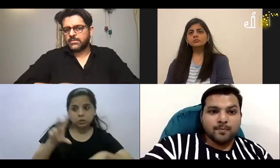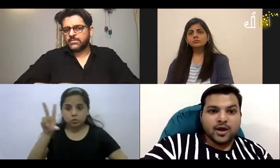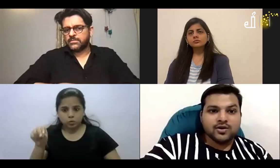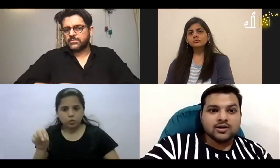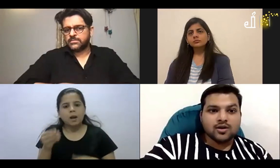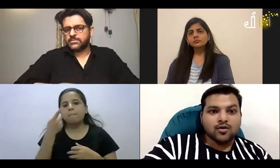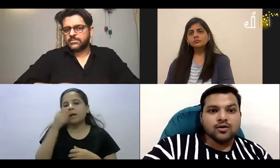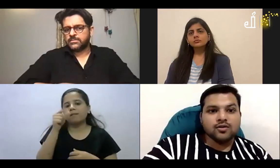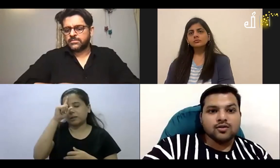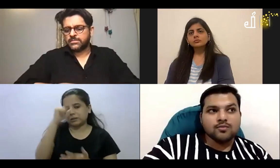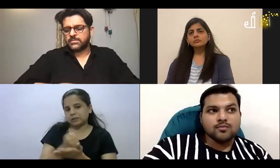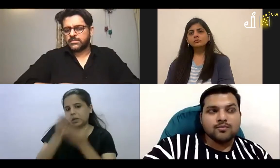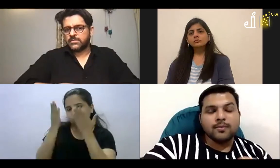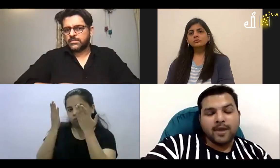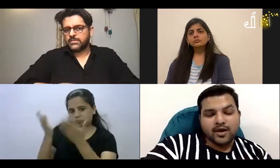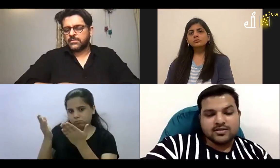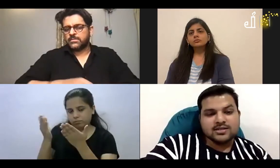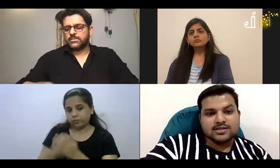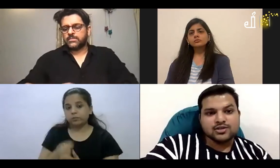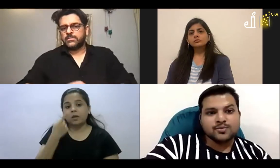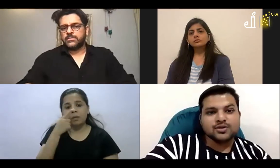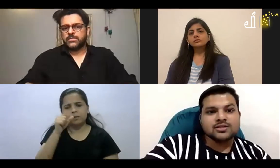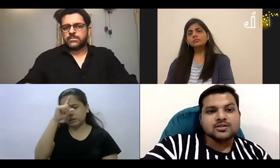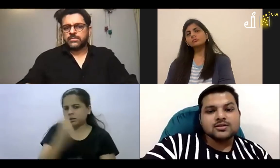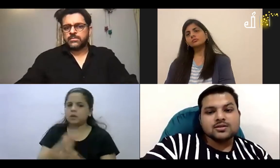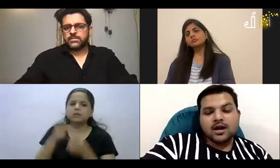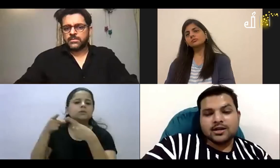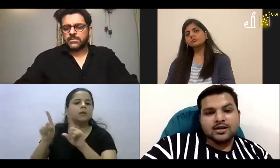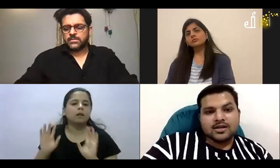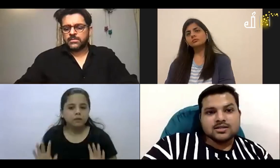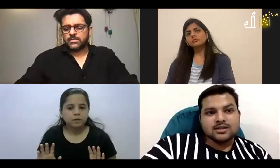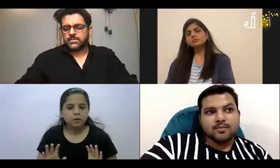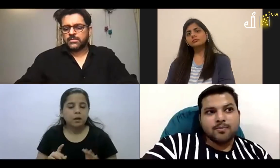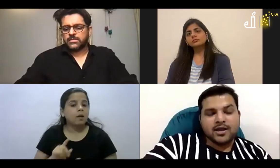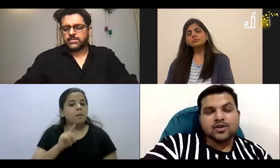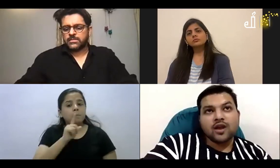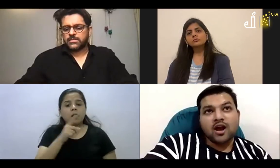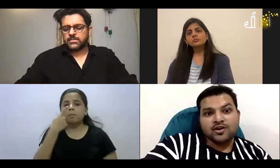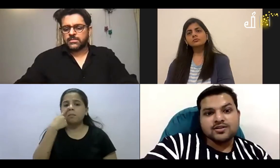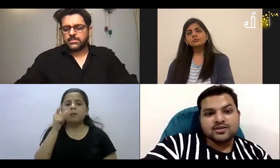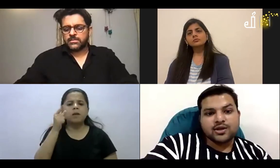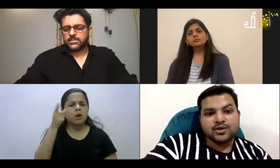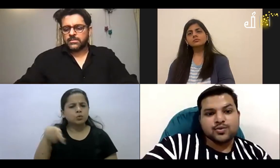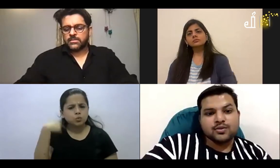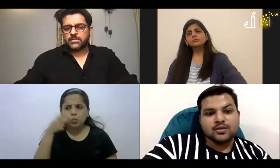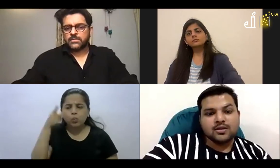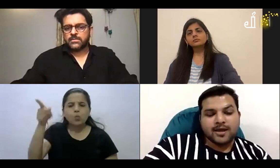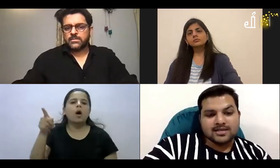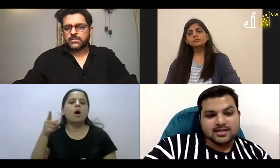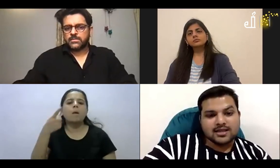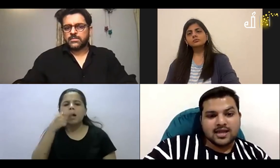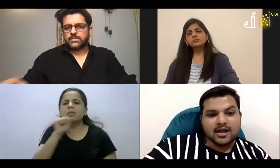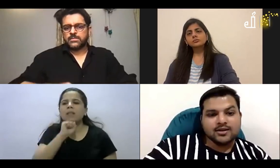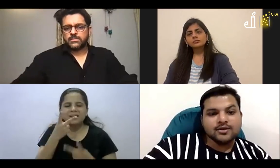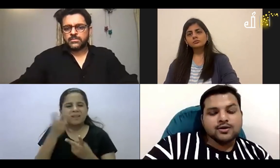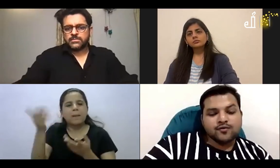the parent or the parent's decision, because ultimately it's the parent or the guardians trying to do the best